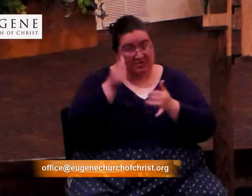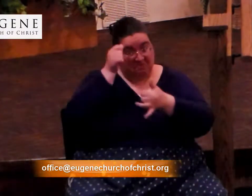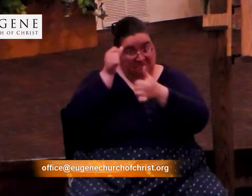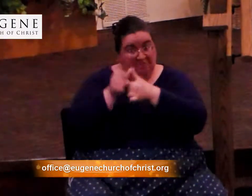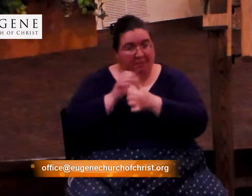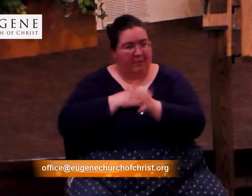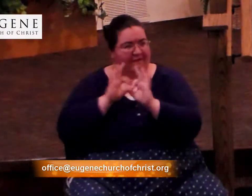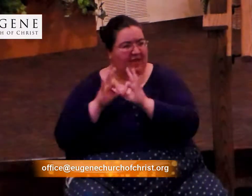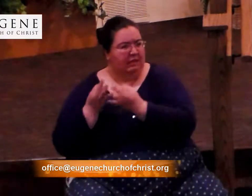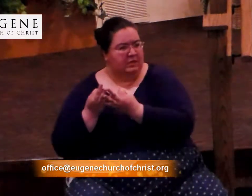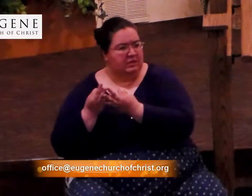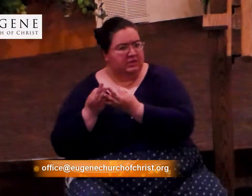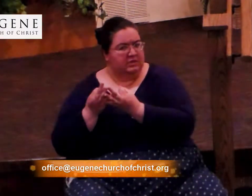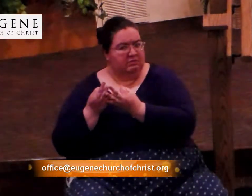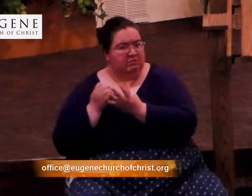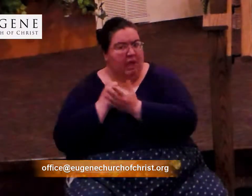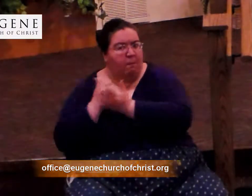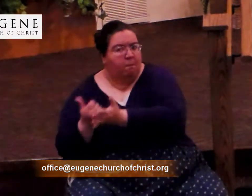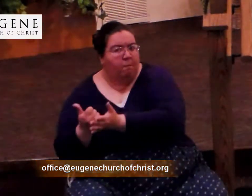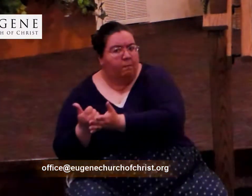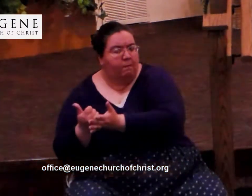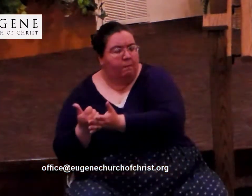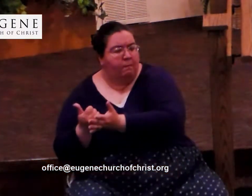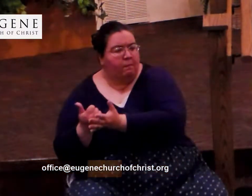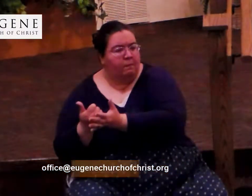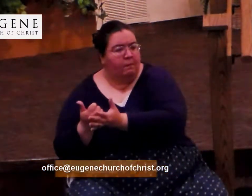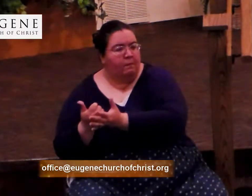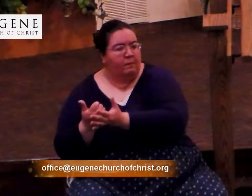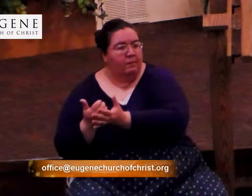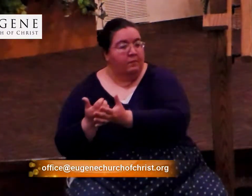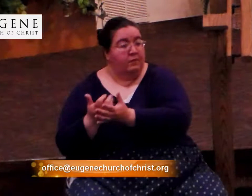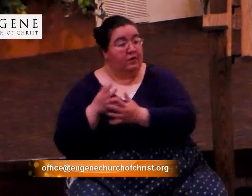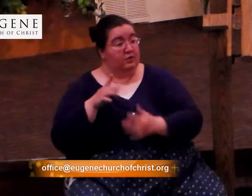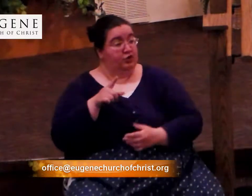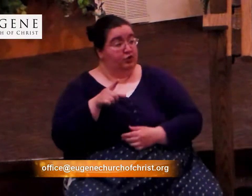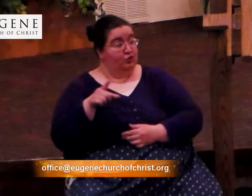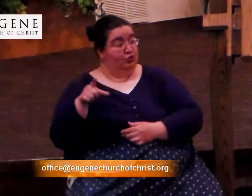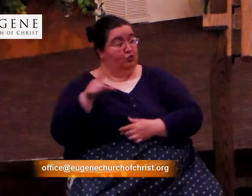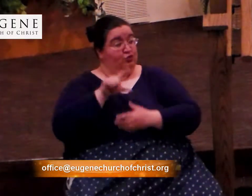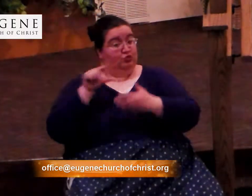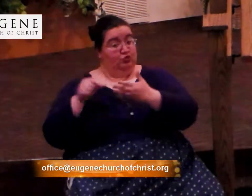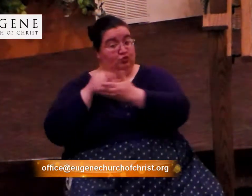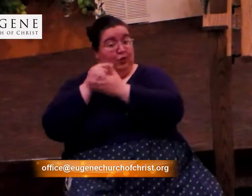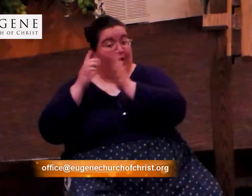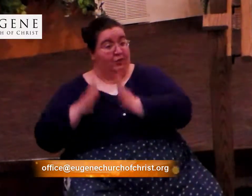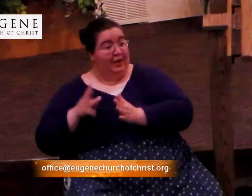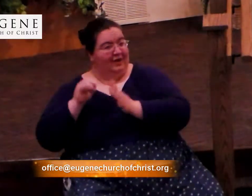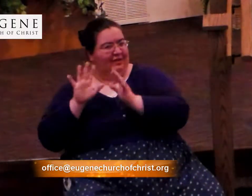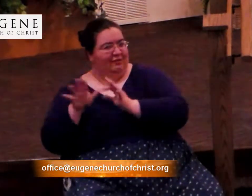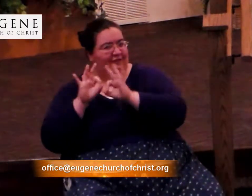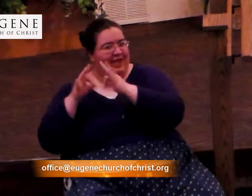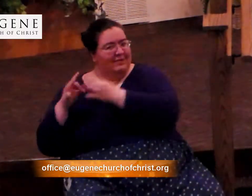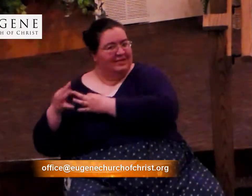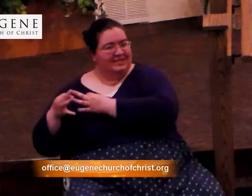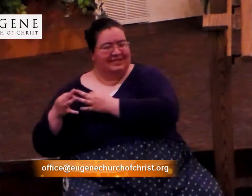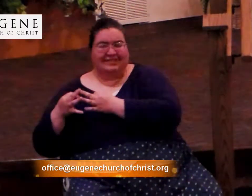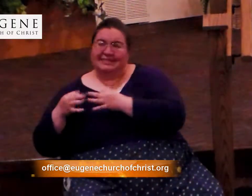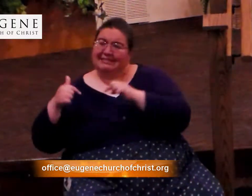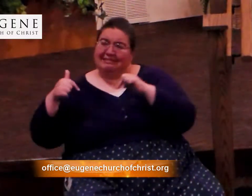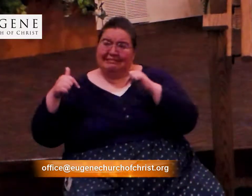from? And for those of you graduates and for those of you families, this is going to be a difficult time for some, because